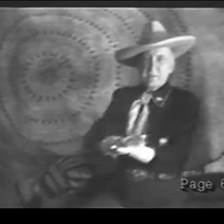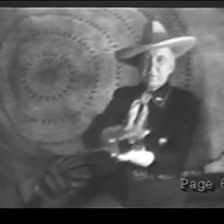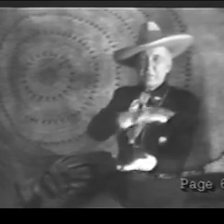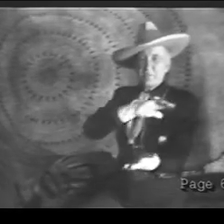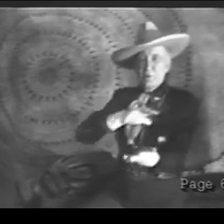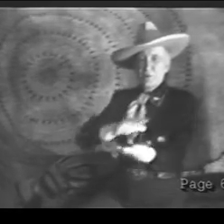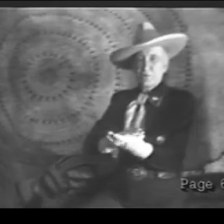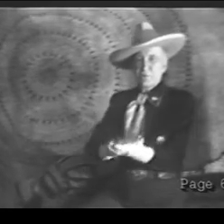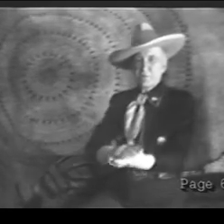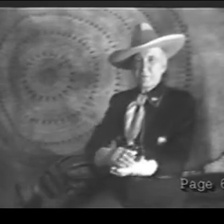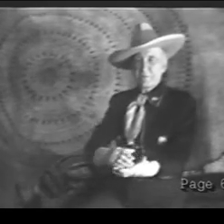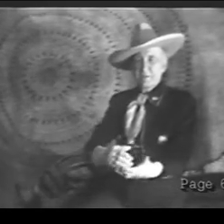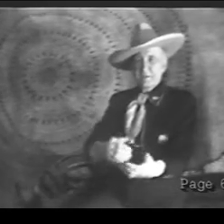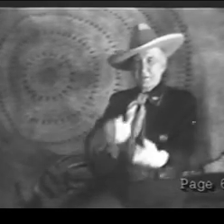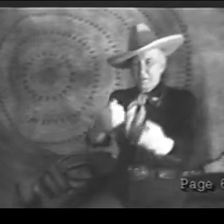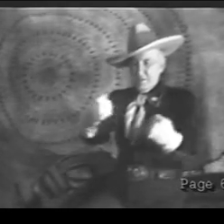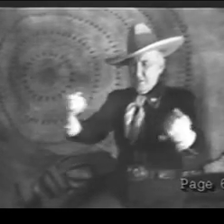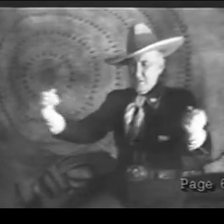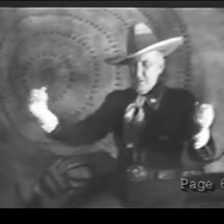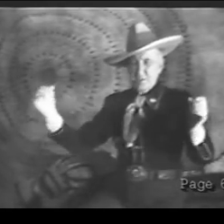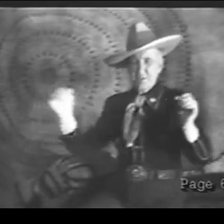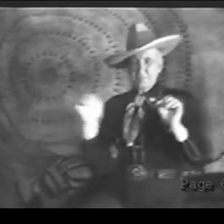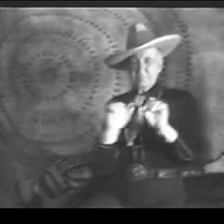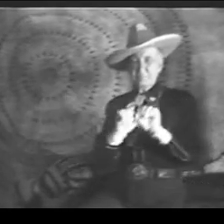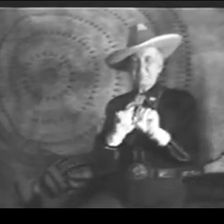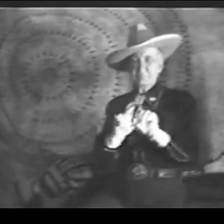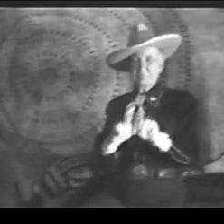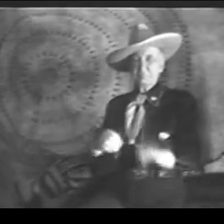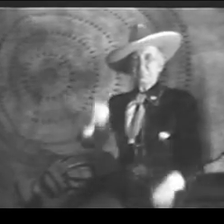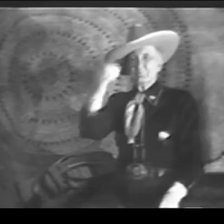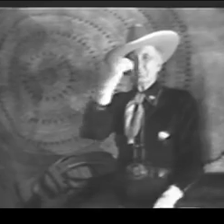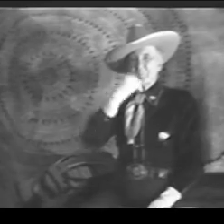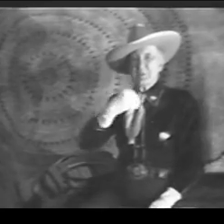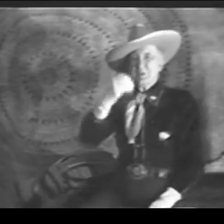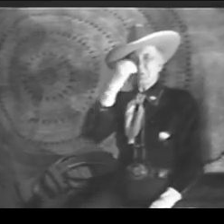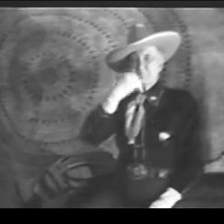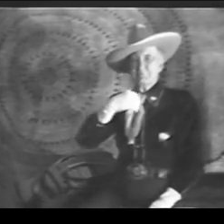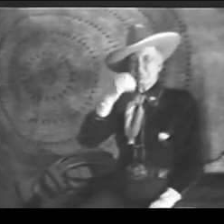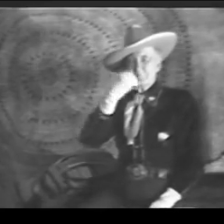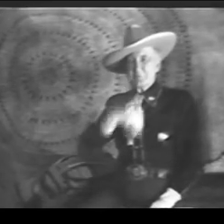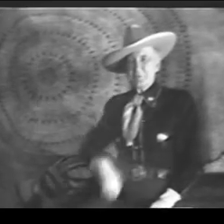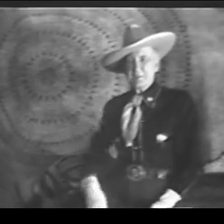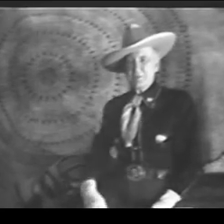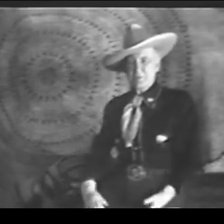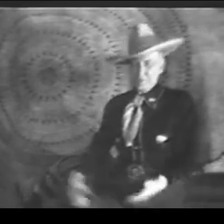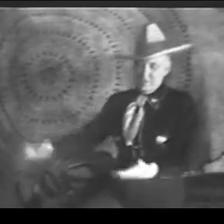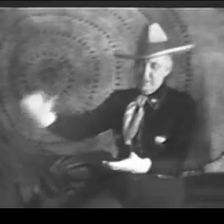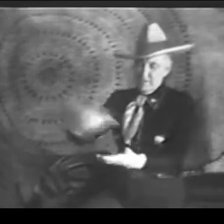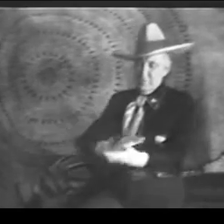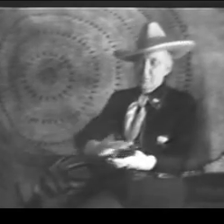in from all over. And then they sit in a circle and eat. And that's a feast. You say, people